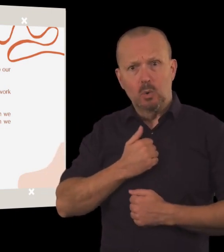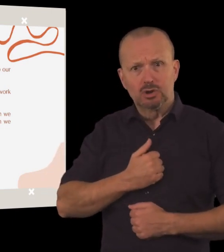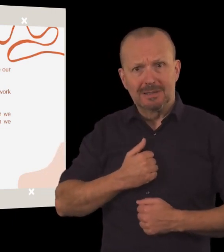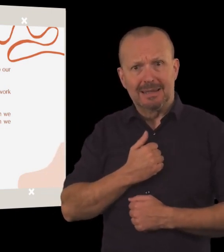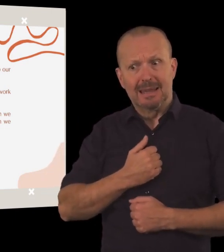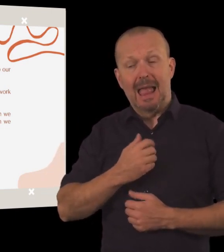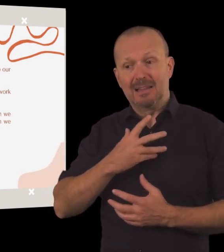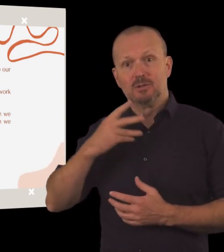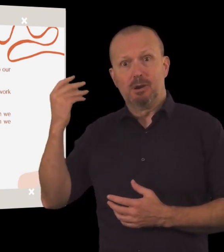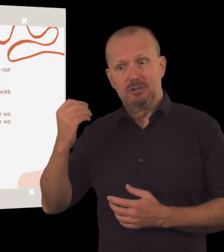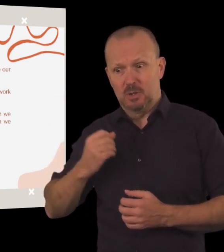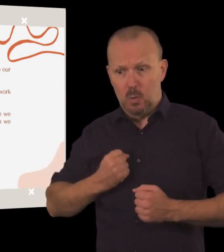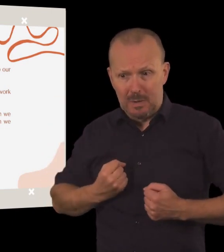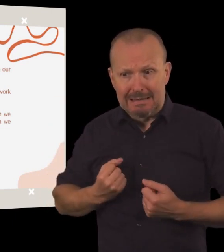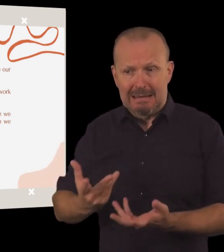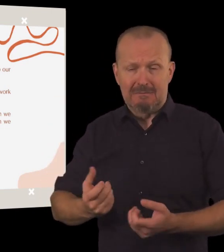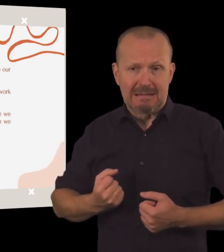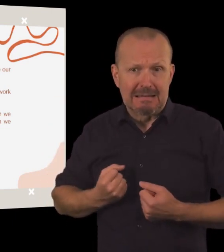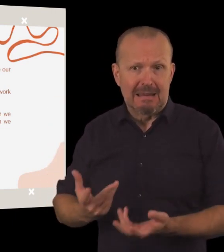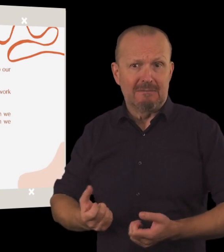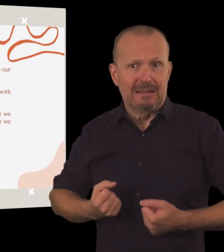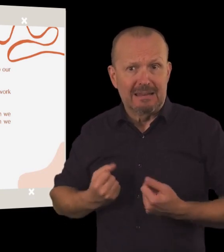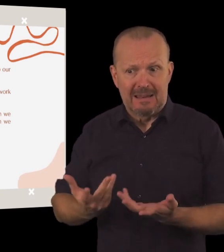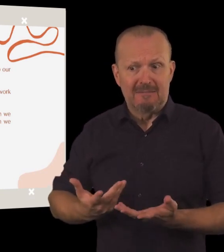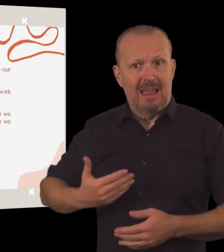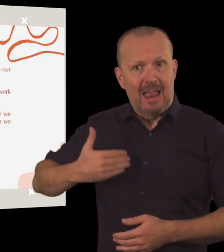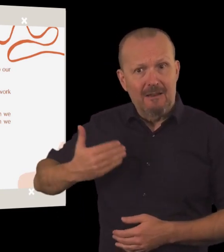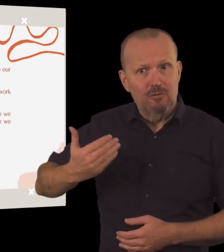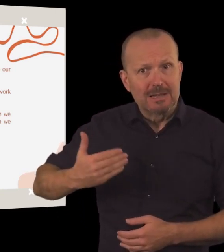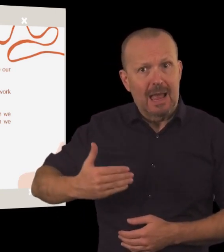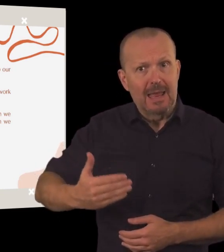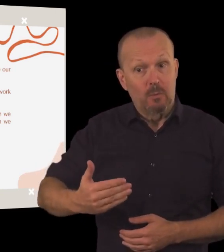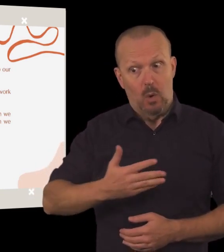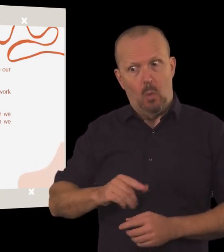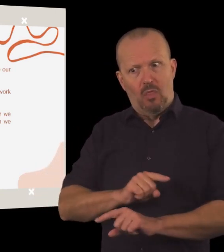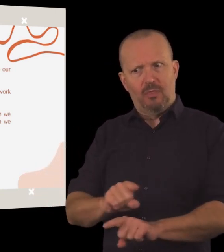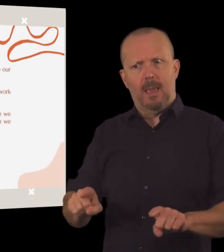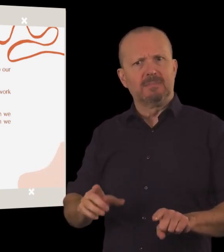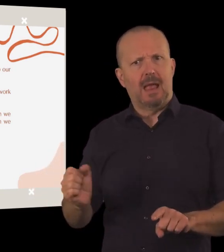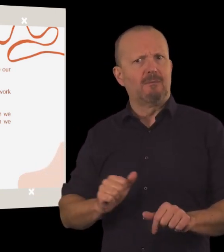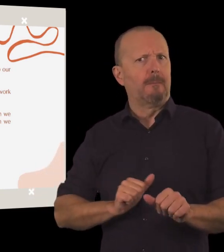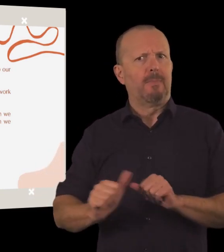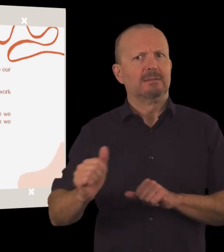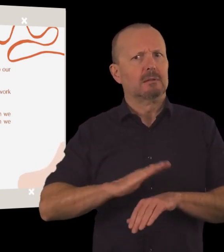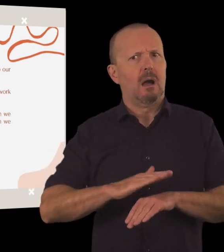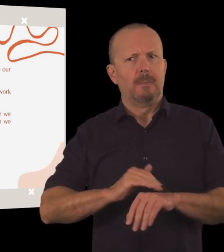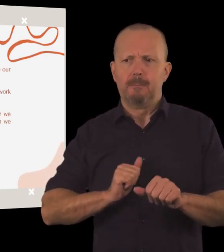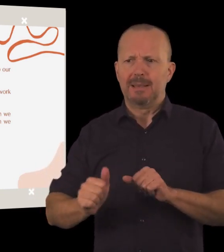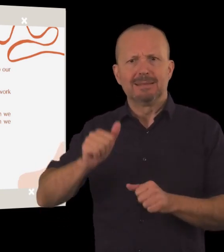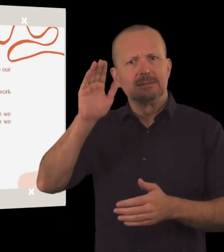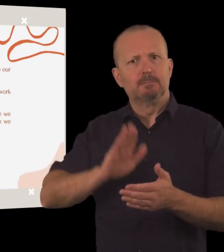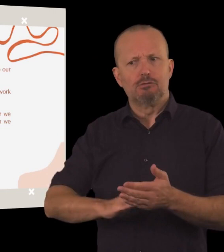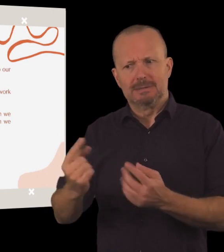too. There is a lot of social work that comes into our role as art workers, which adds yet another